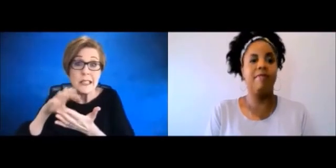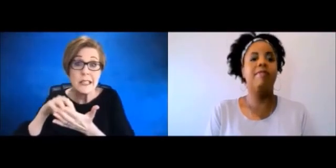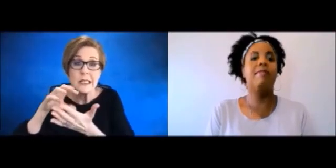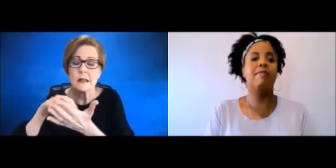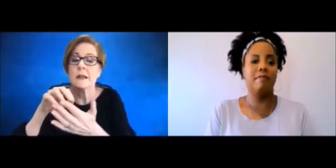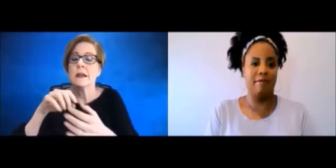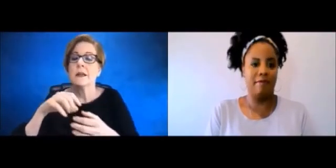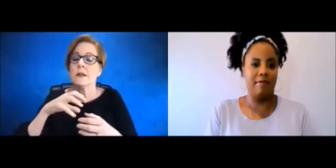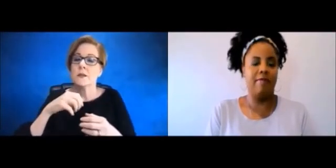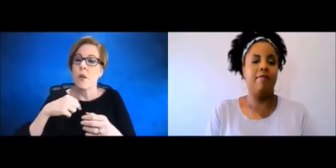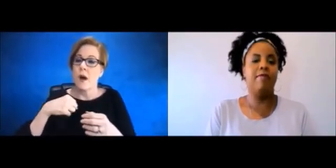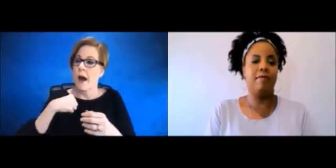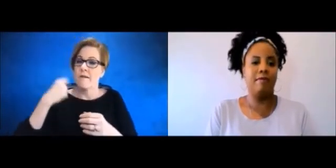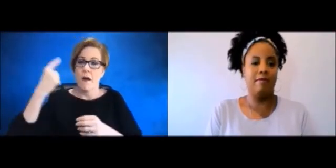I love learning.